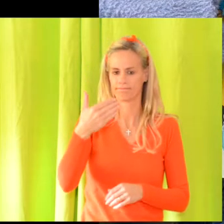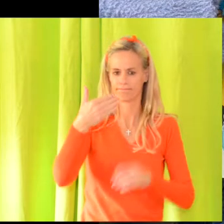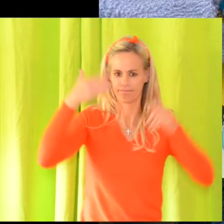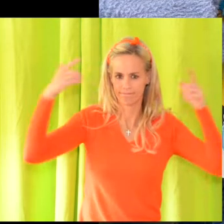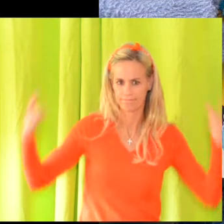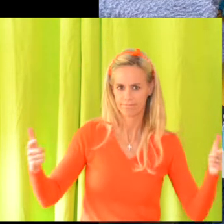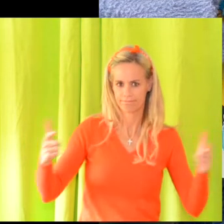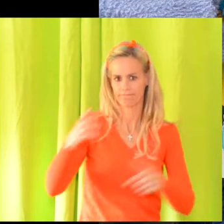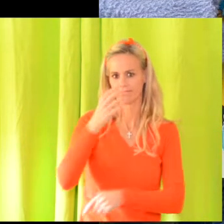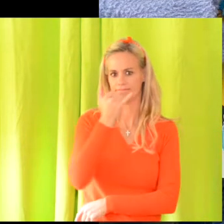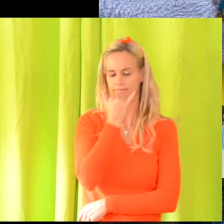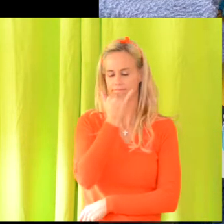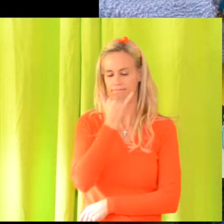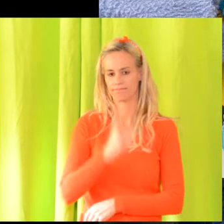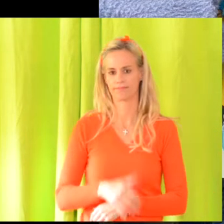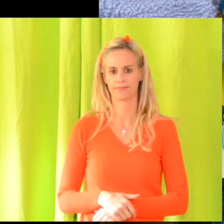big mistake.